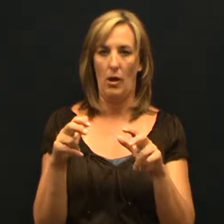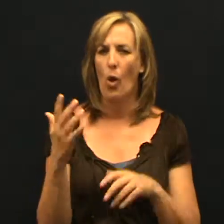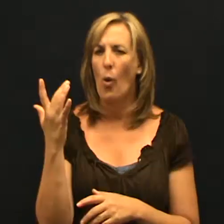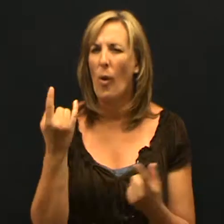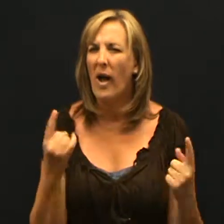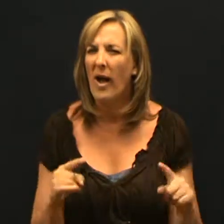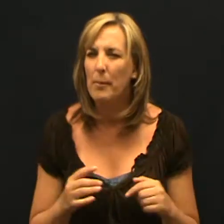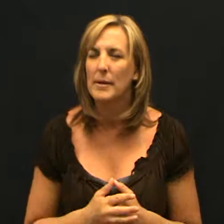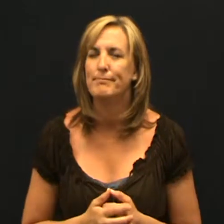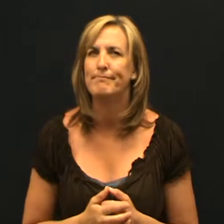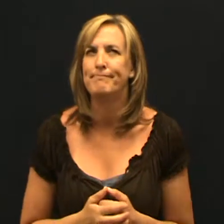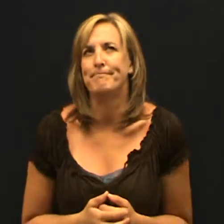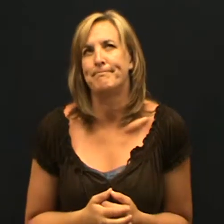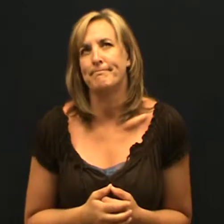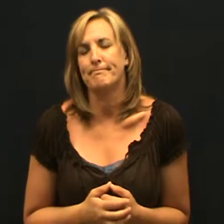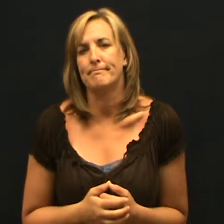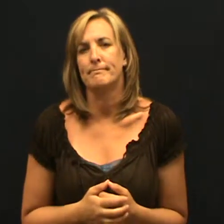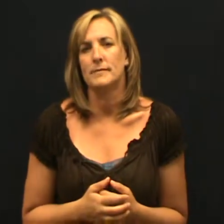one, they might want to remind